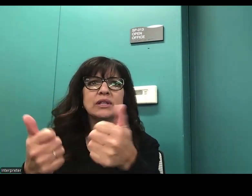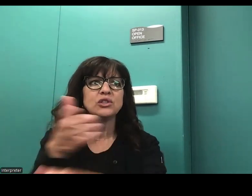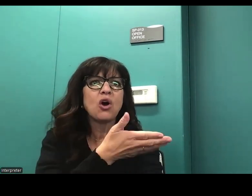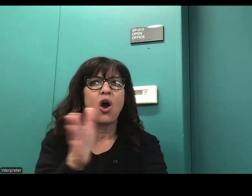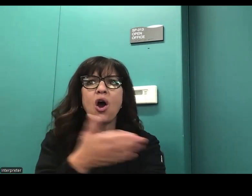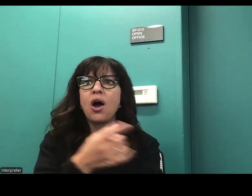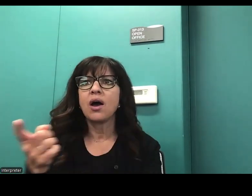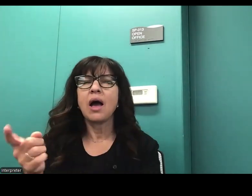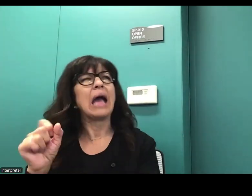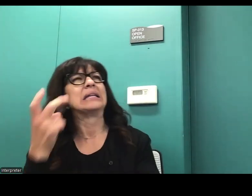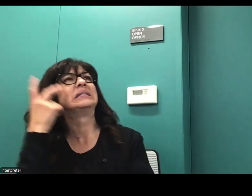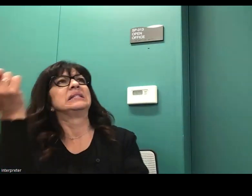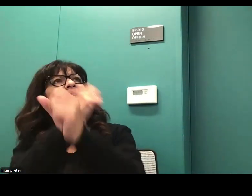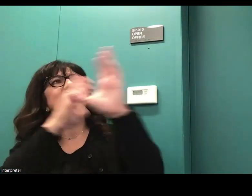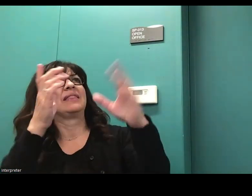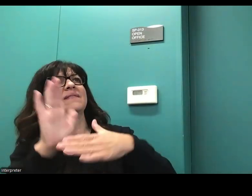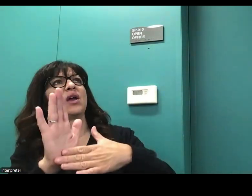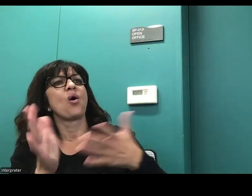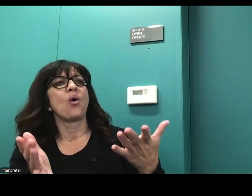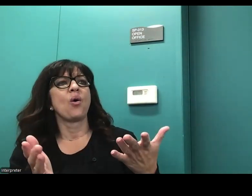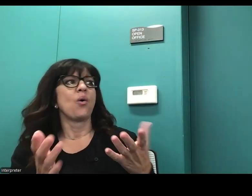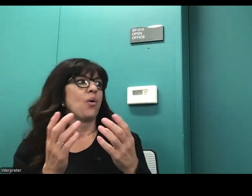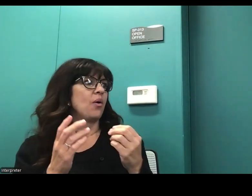Swifties in here?